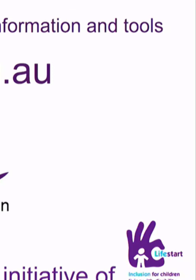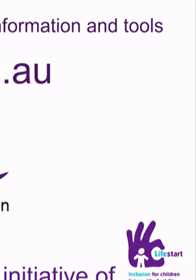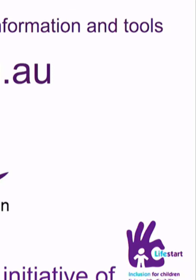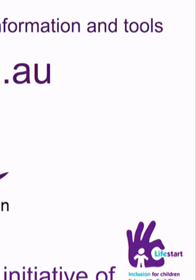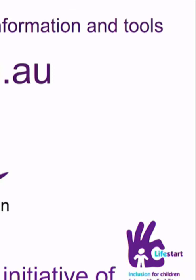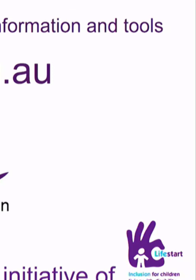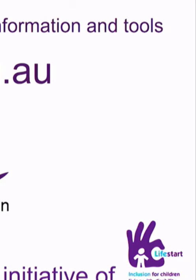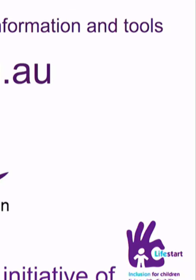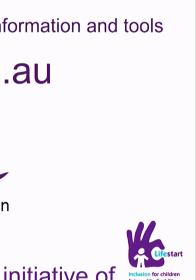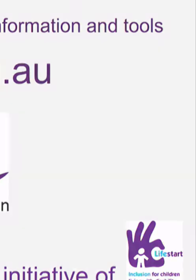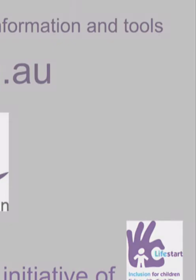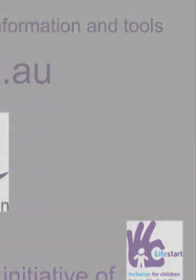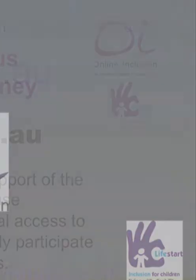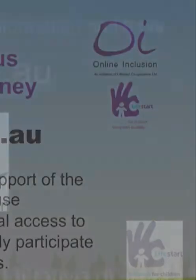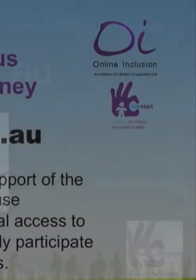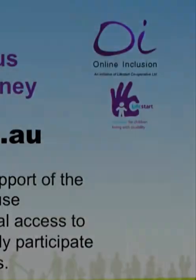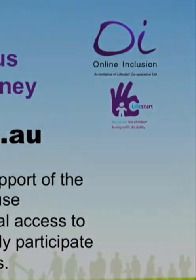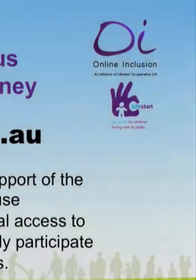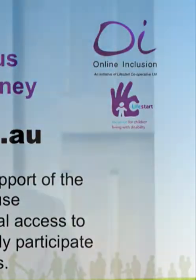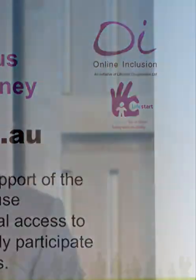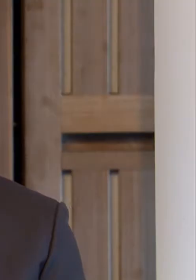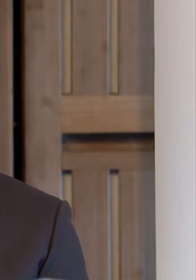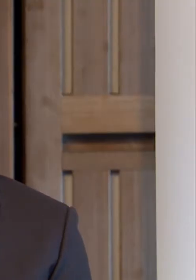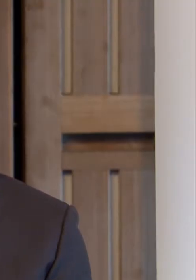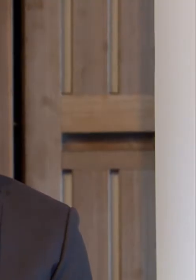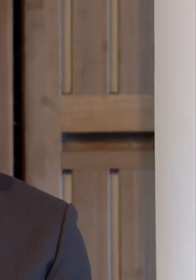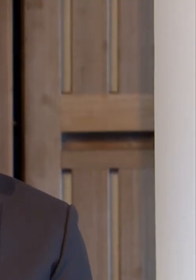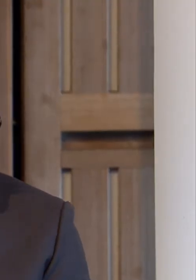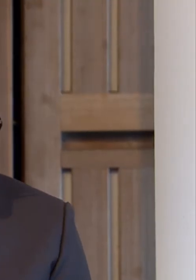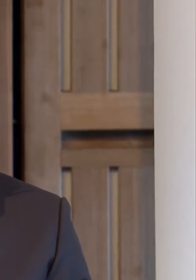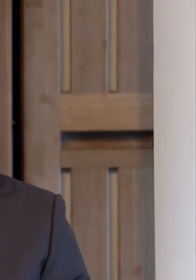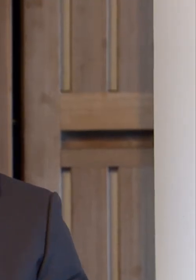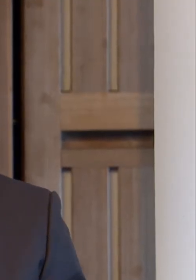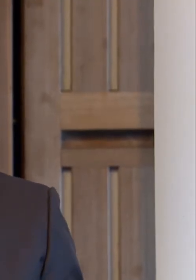Mark does it way better than me. Can we have a hand applause for Mark? Well done, Mark.